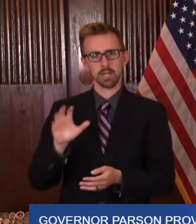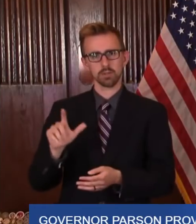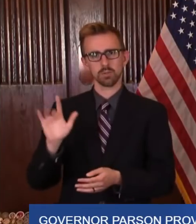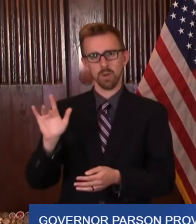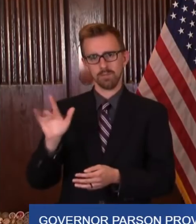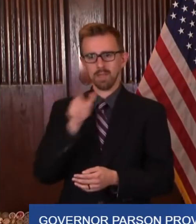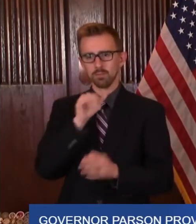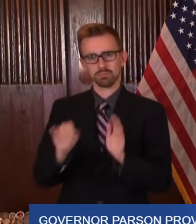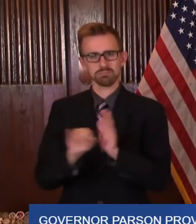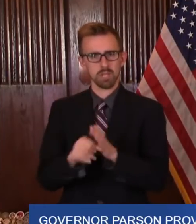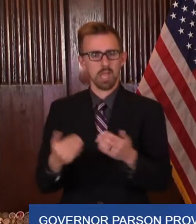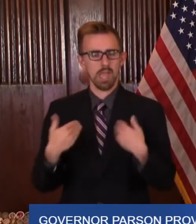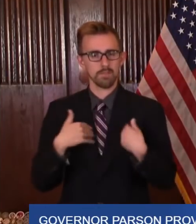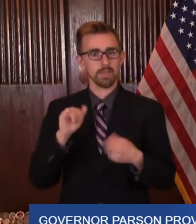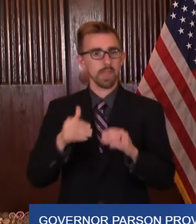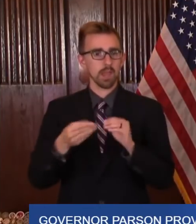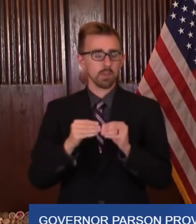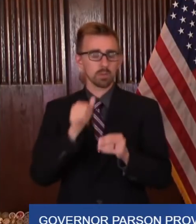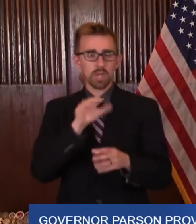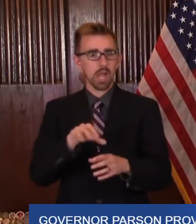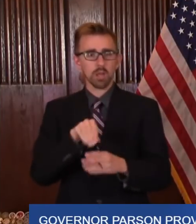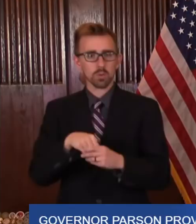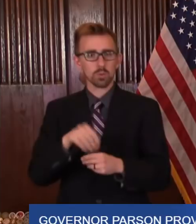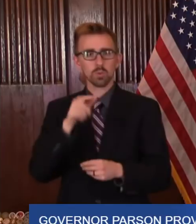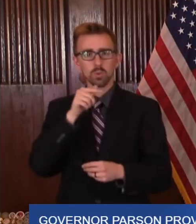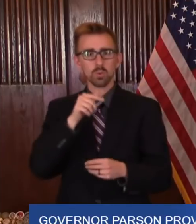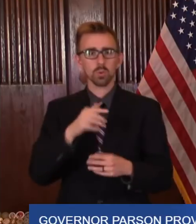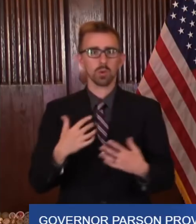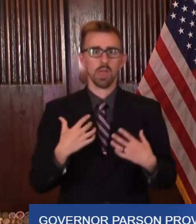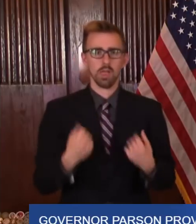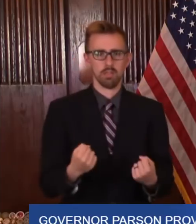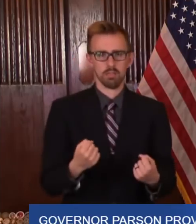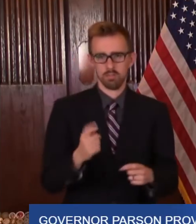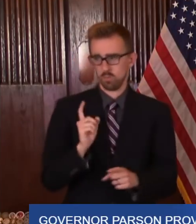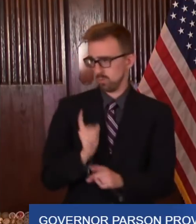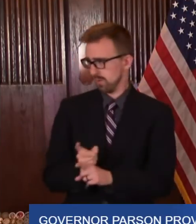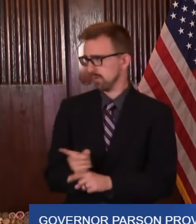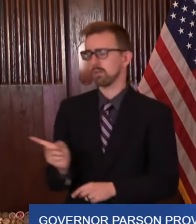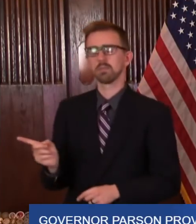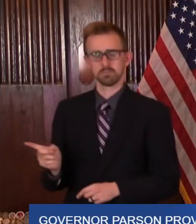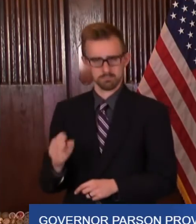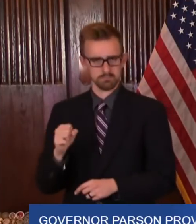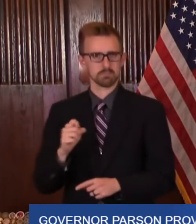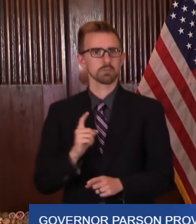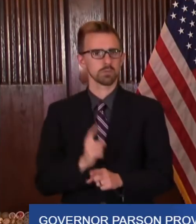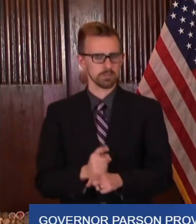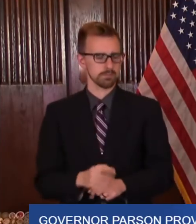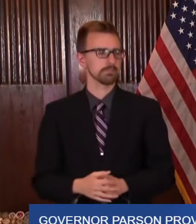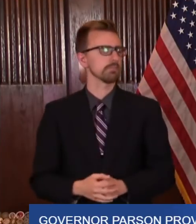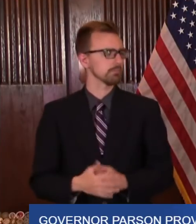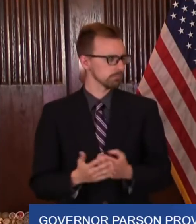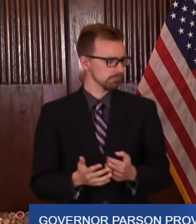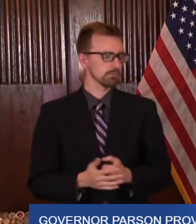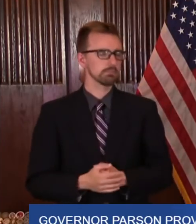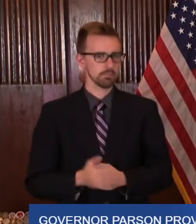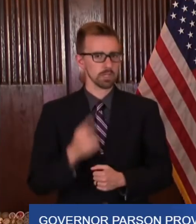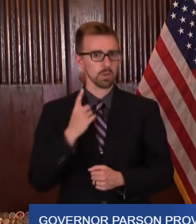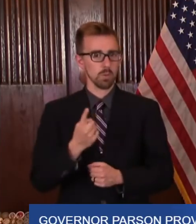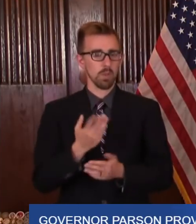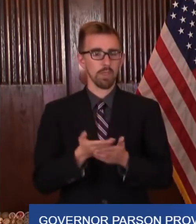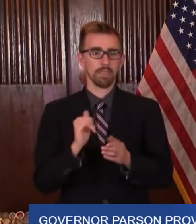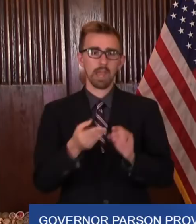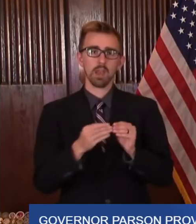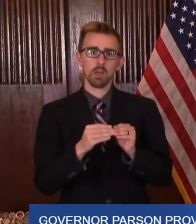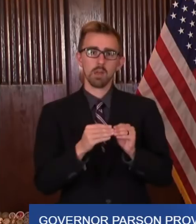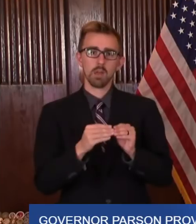6,625 positive, that number does not include the people that come off. Is that correct? Yes. That's correct. So I think one thing, that number